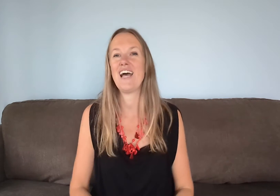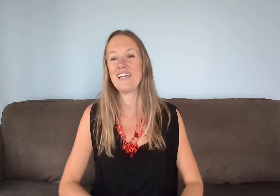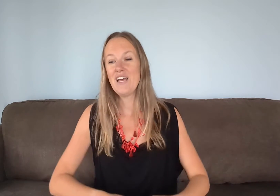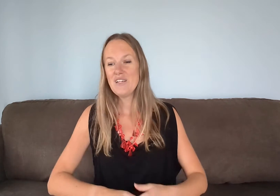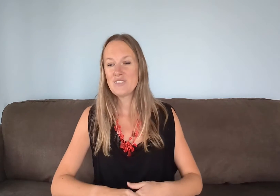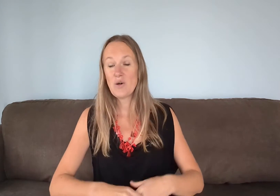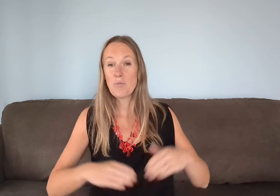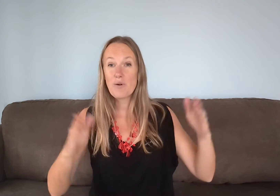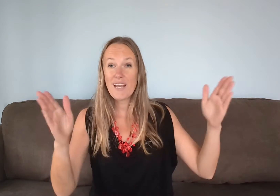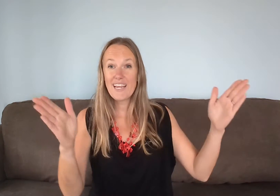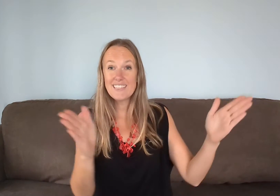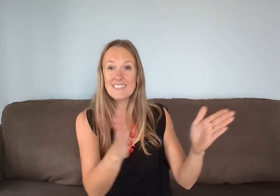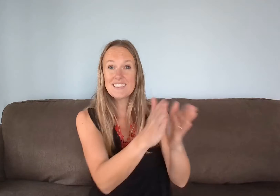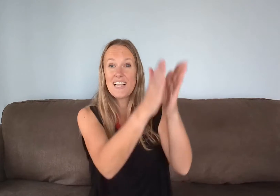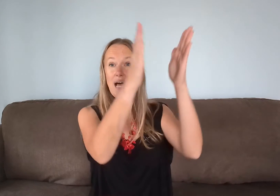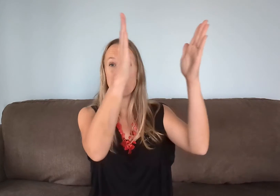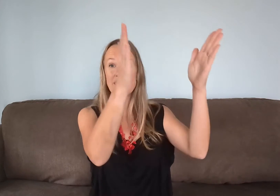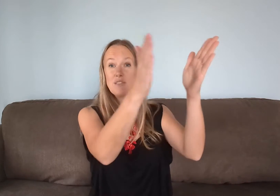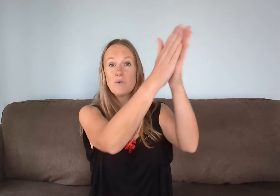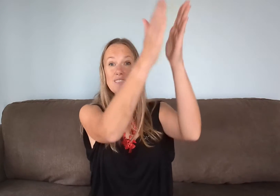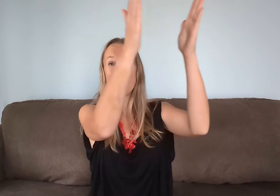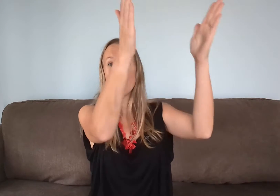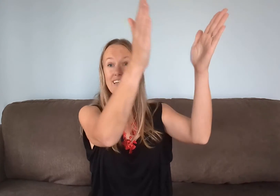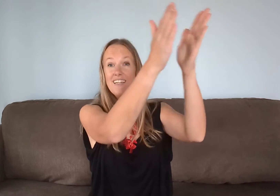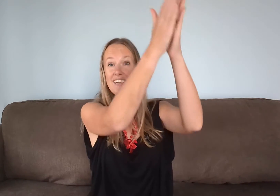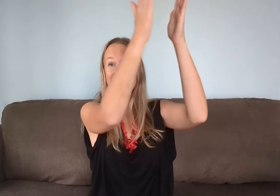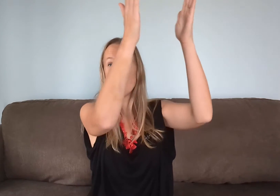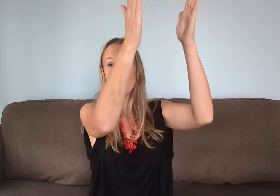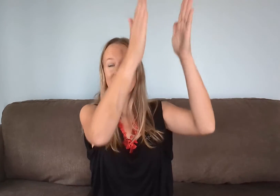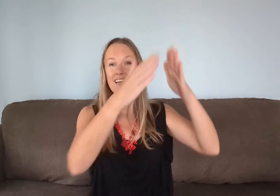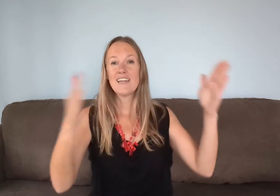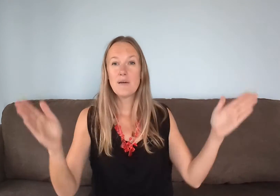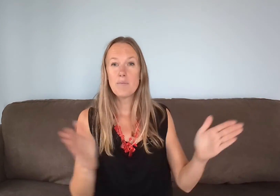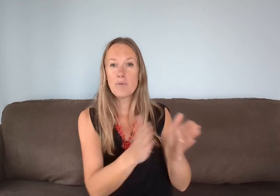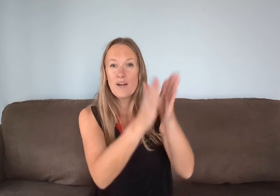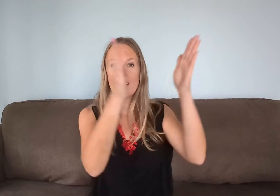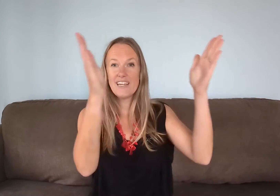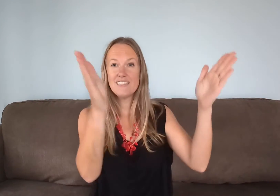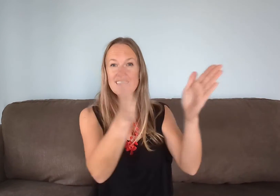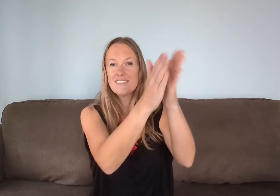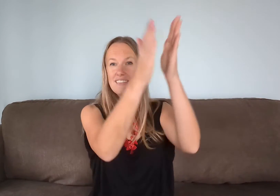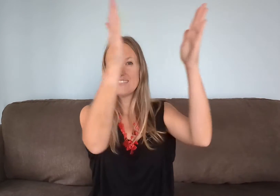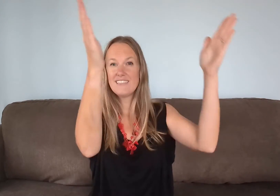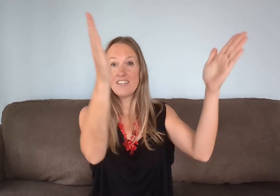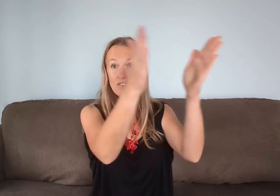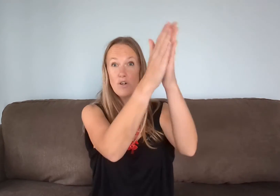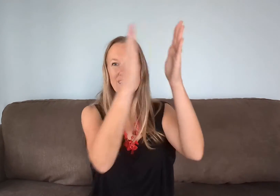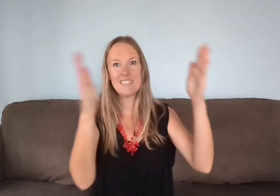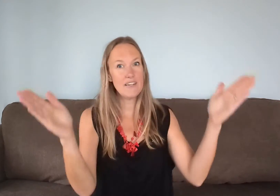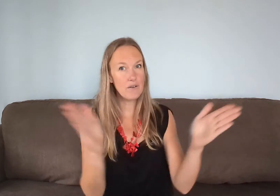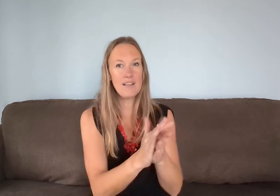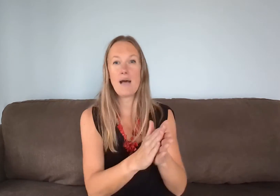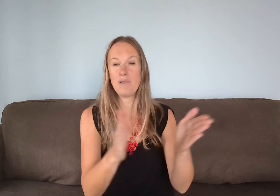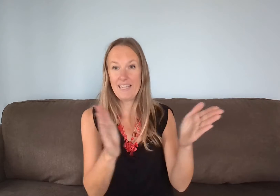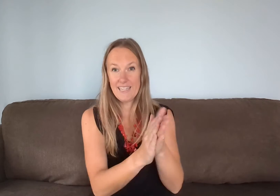line. So praise is clapping towards heaven. Praise. Now you'll notice that I don't clap like